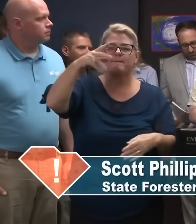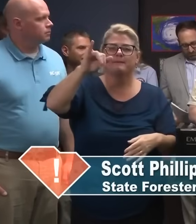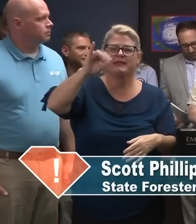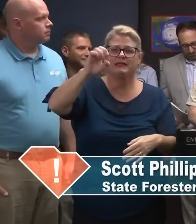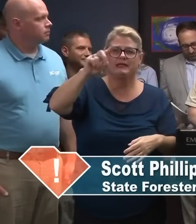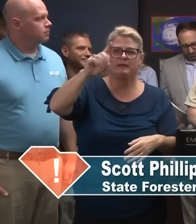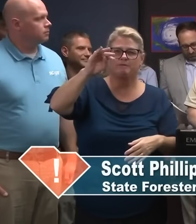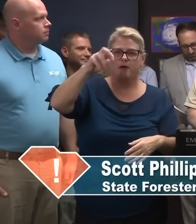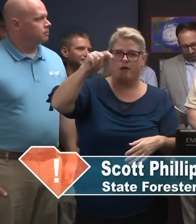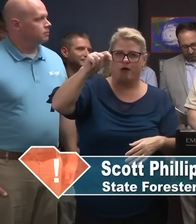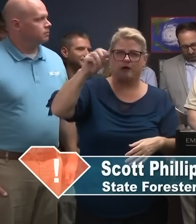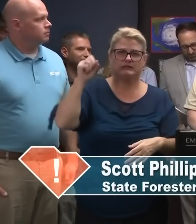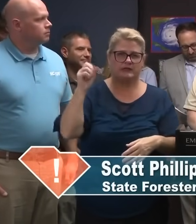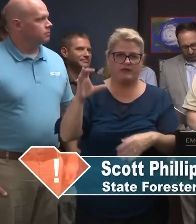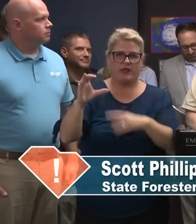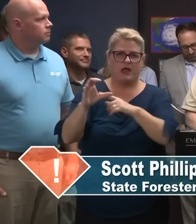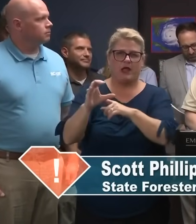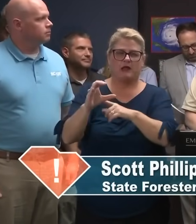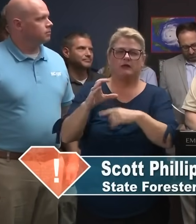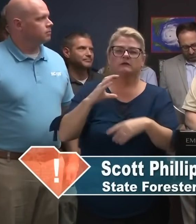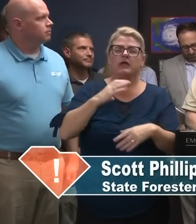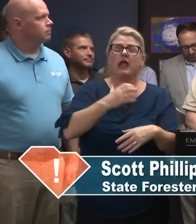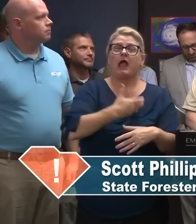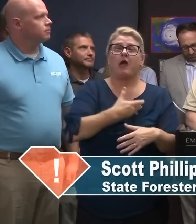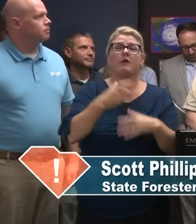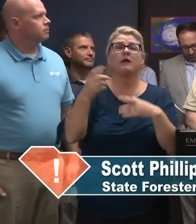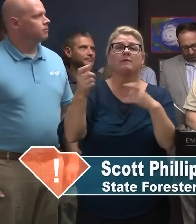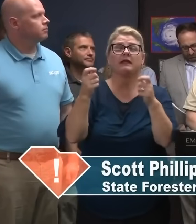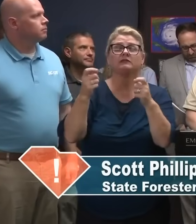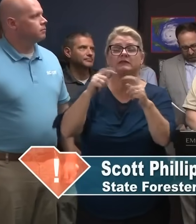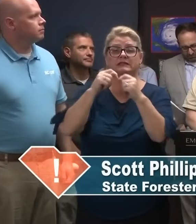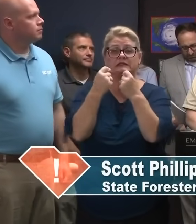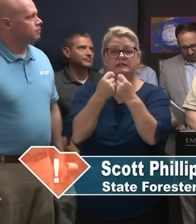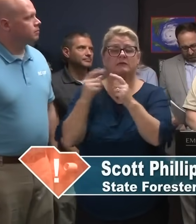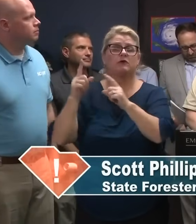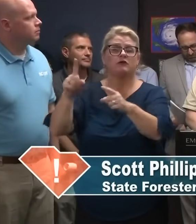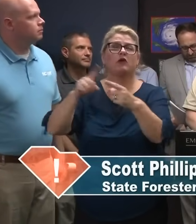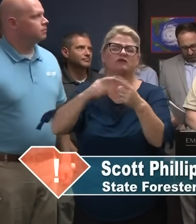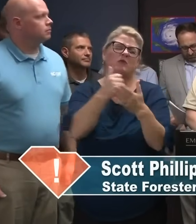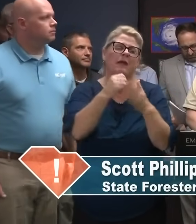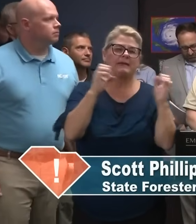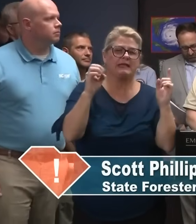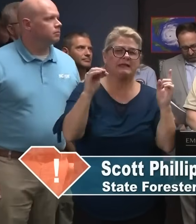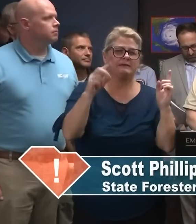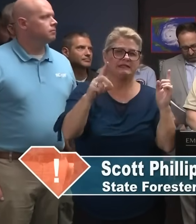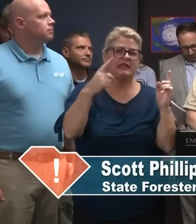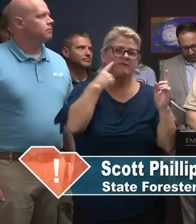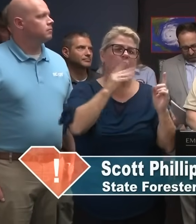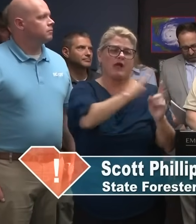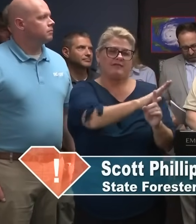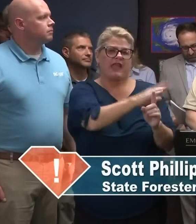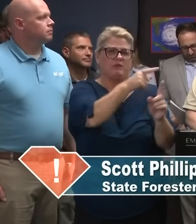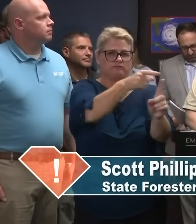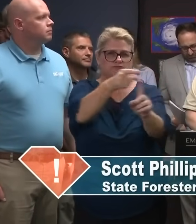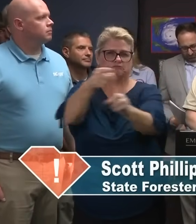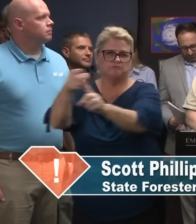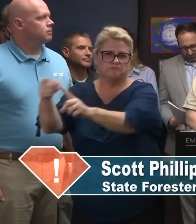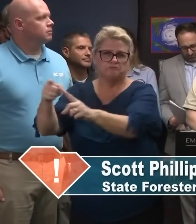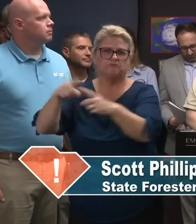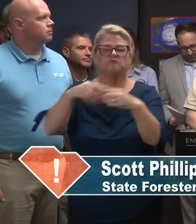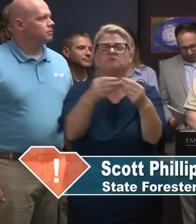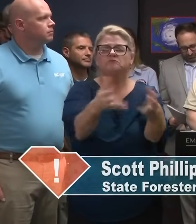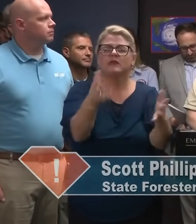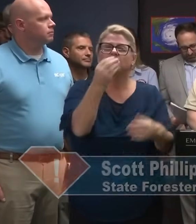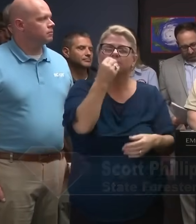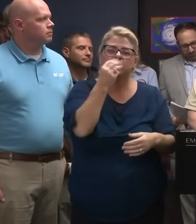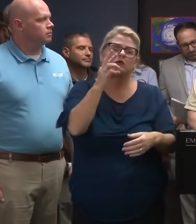Carolina. Our incident management team continues to support EMD's points of distribution mission, which is delivering